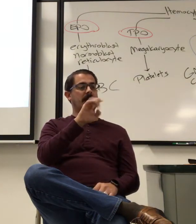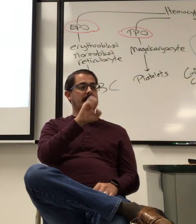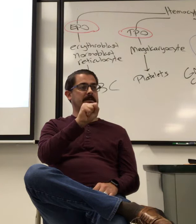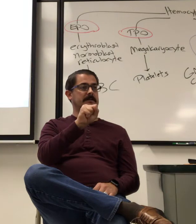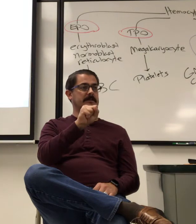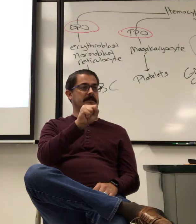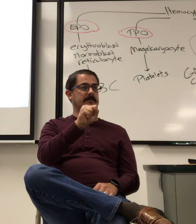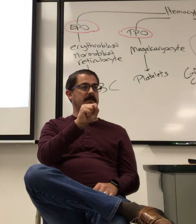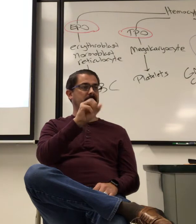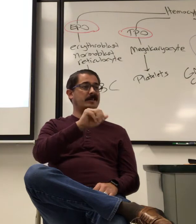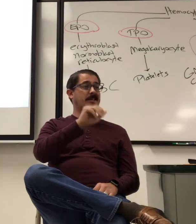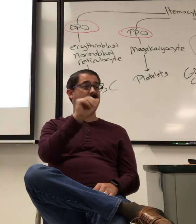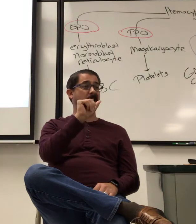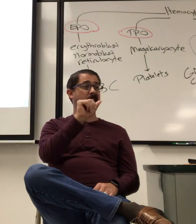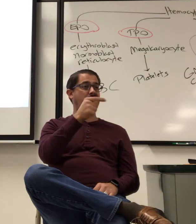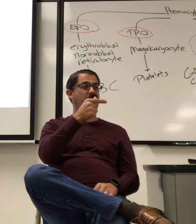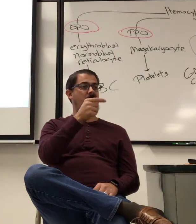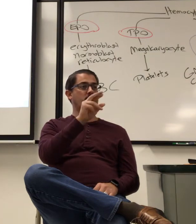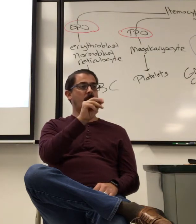which are agranular.